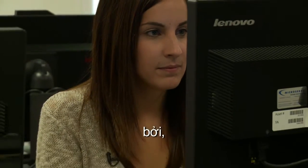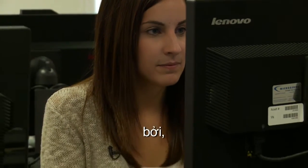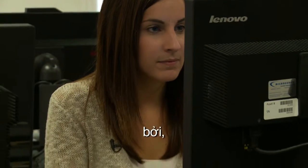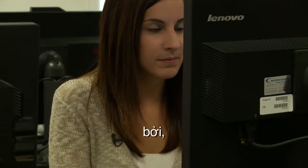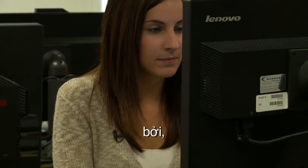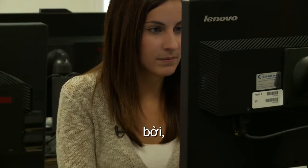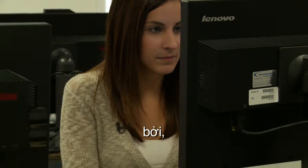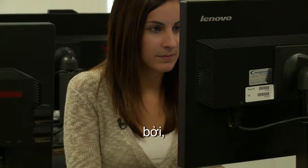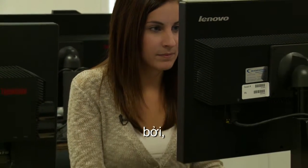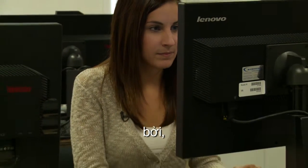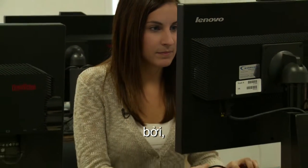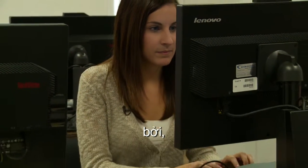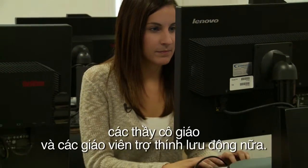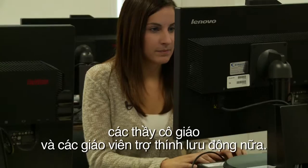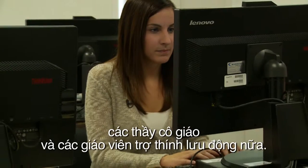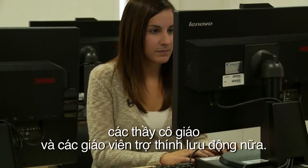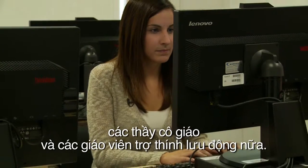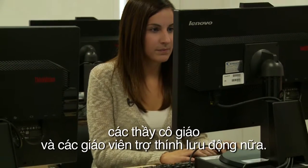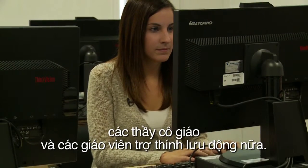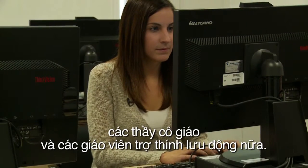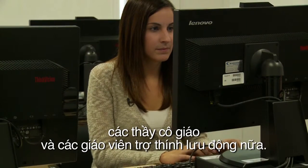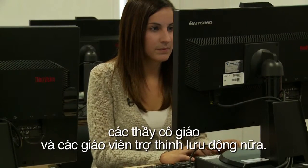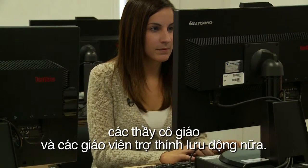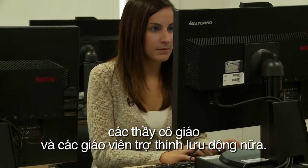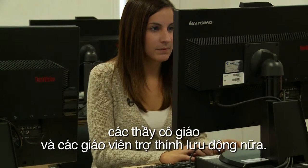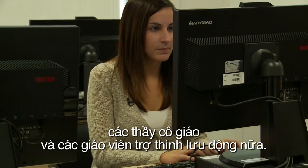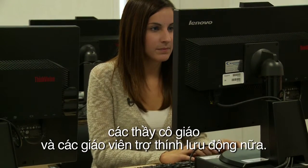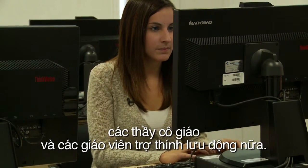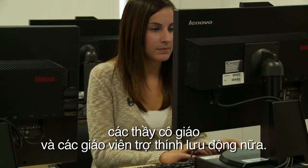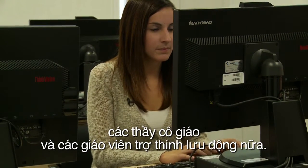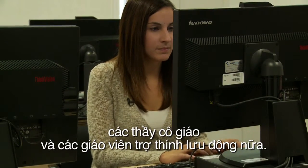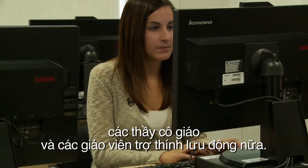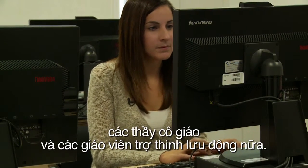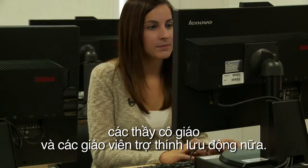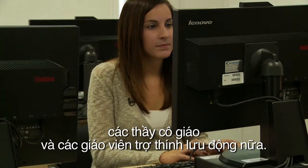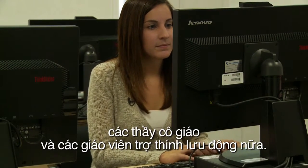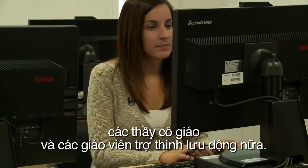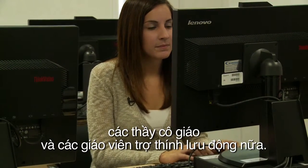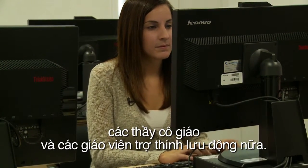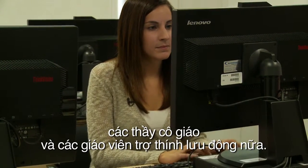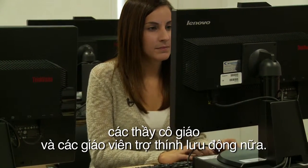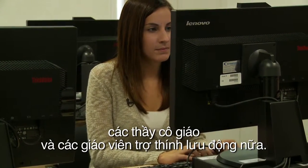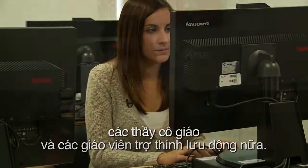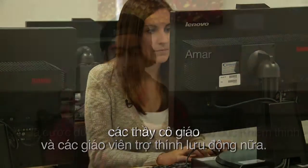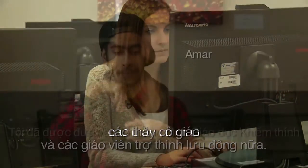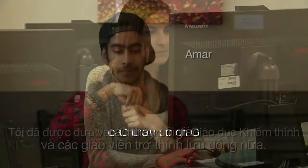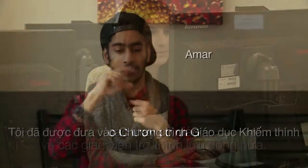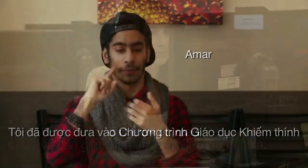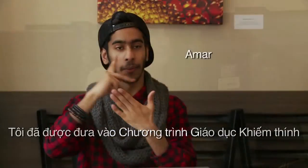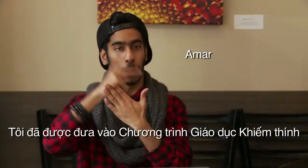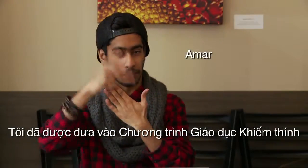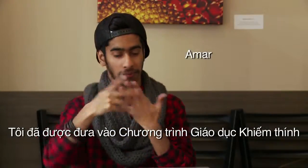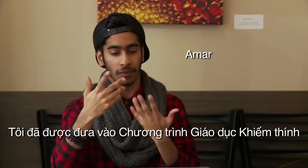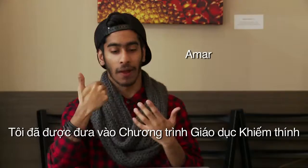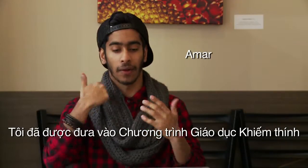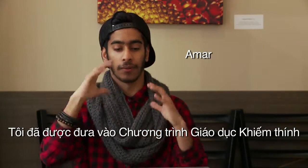the teachers and the hearing itinerant teachers as well. I was in the deaf education program